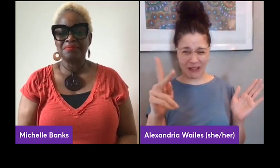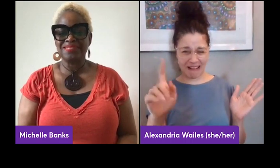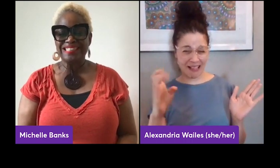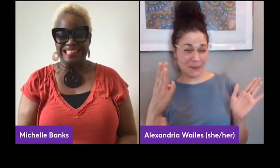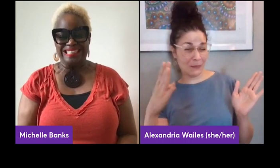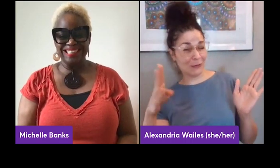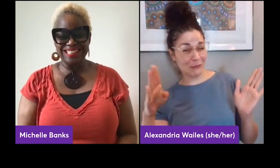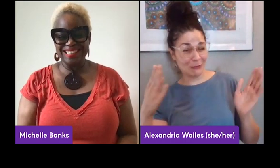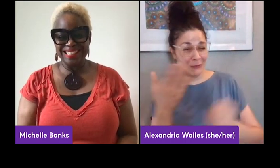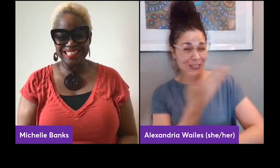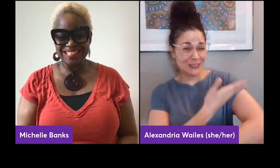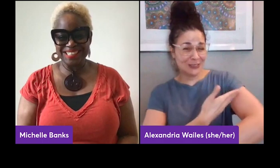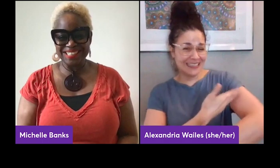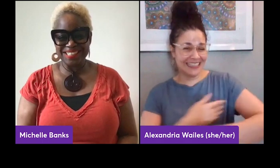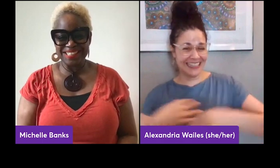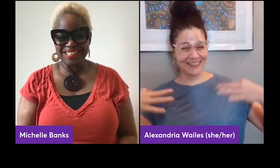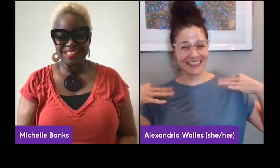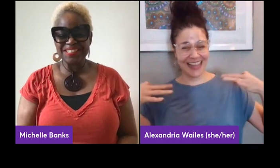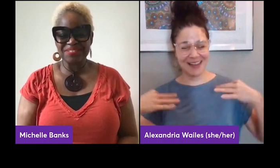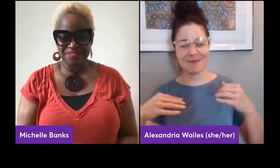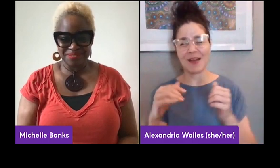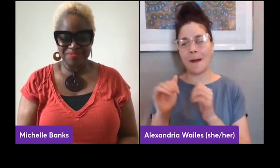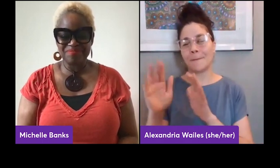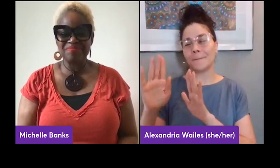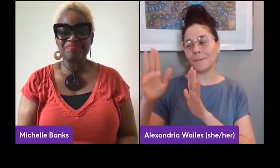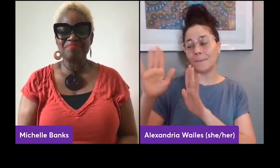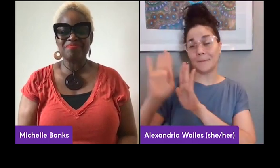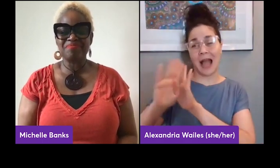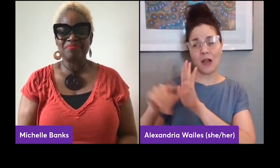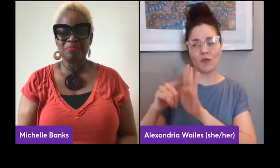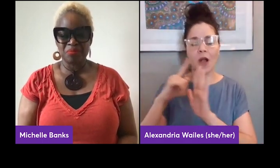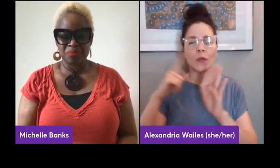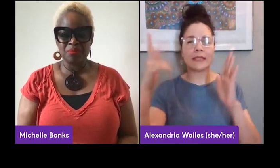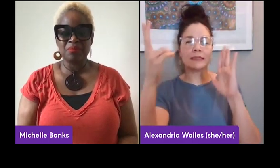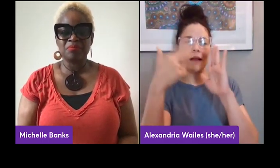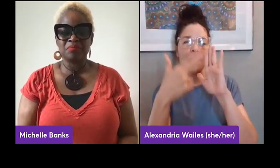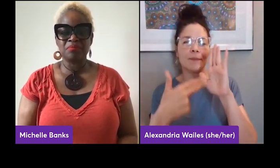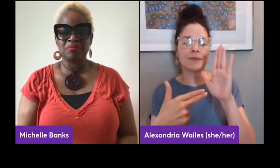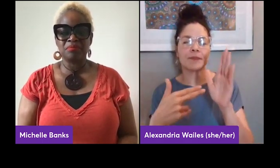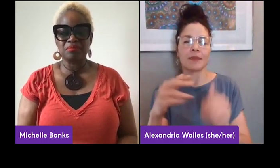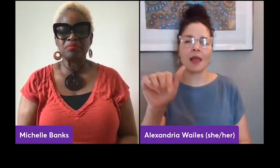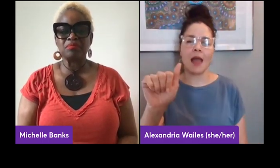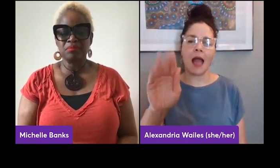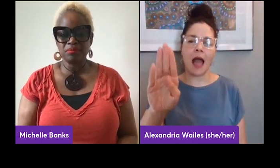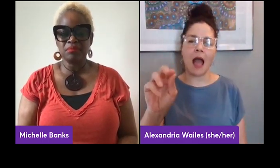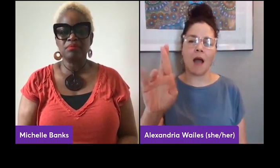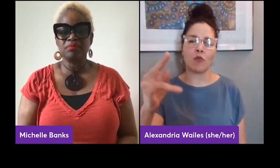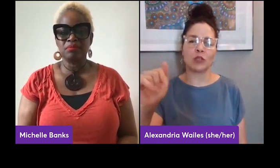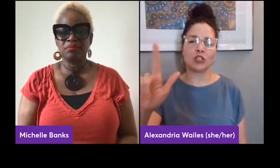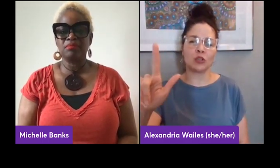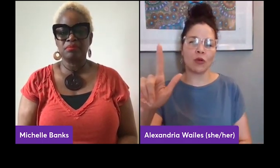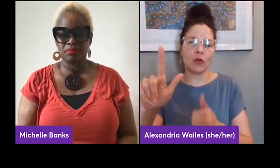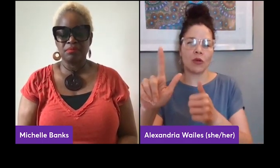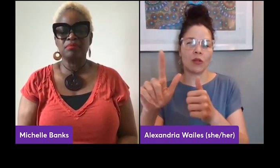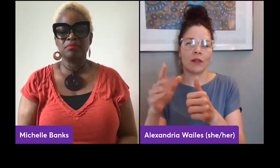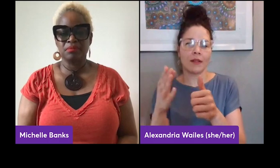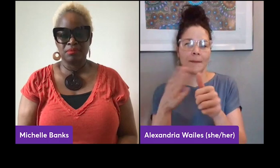I have a periwinkle blue short-sleeved top. Behind me is an Aboriginal painting